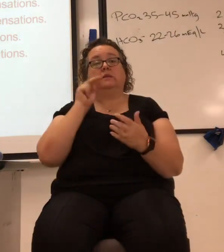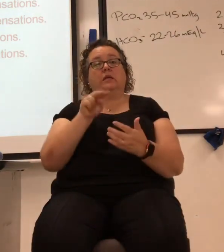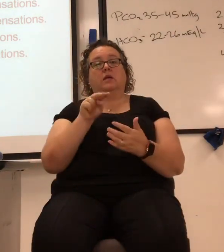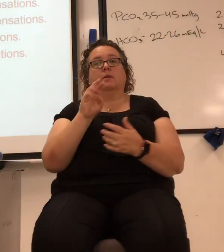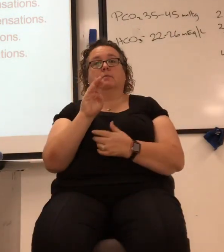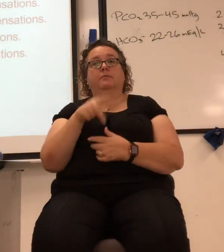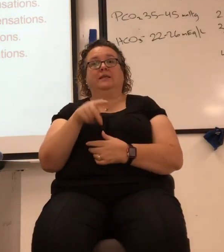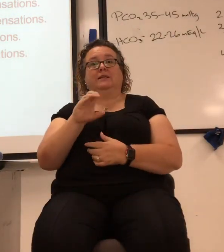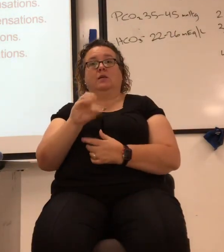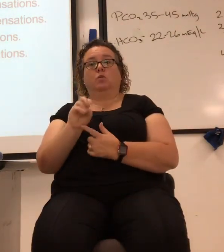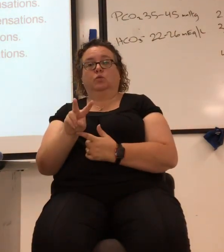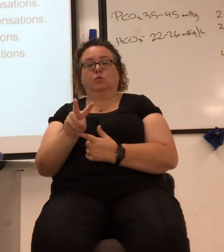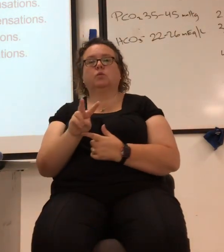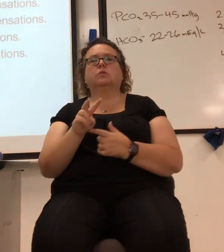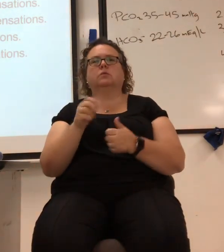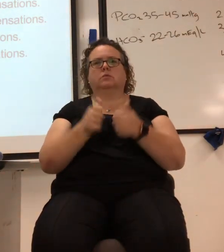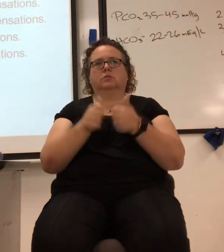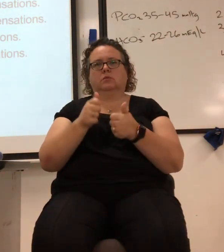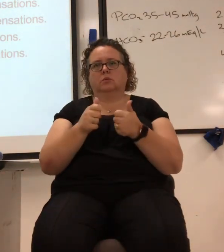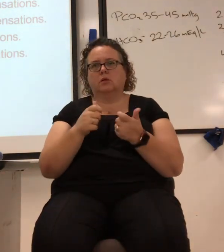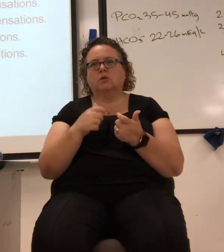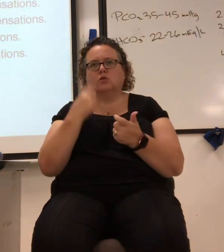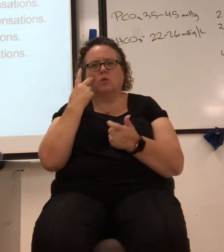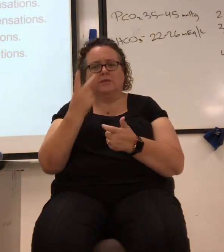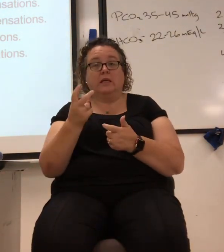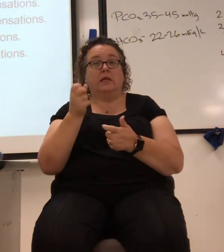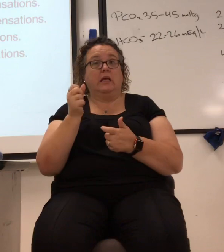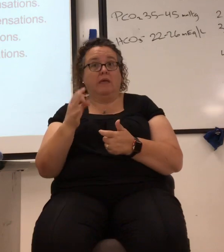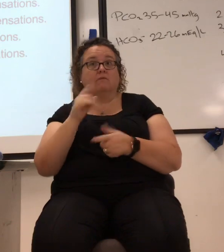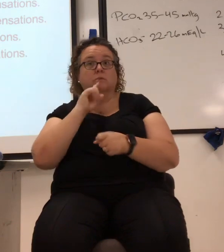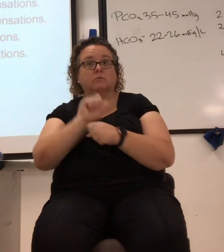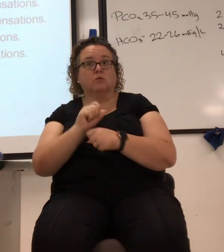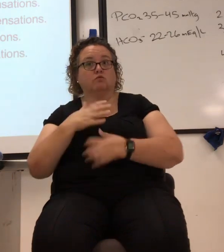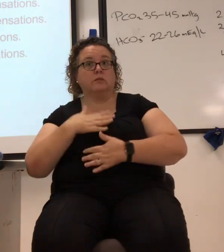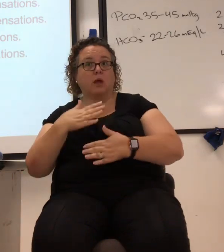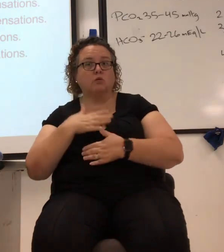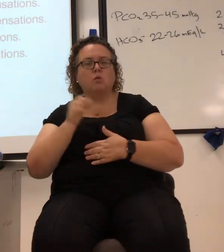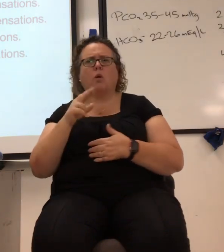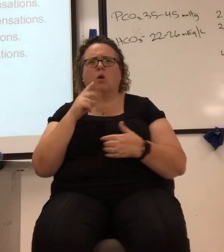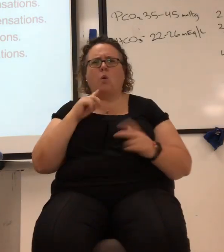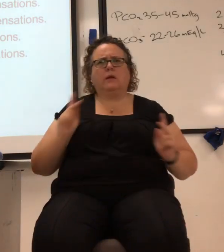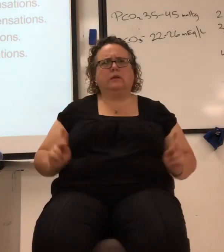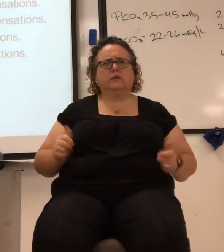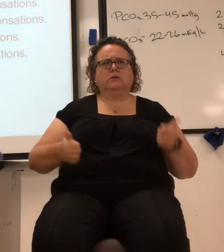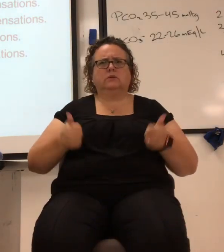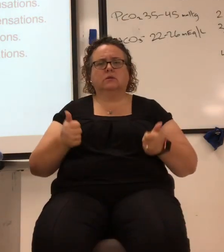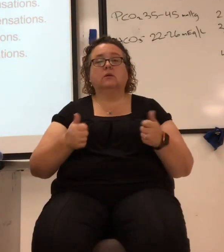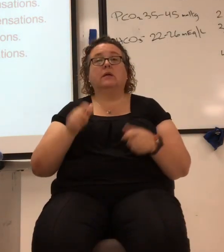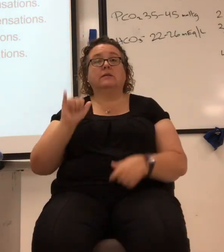for a diagnosis. So what I'll give you is a patient comes in, here's the blood work.